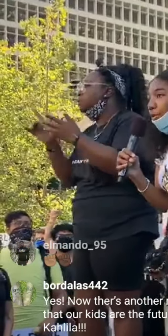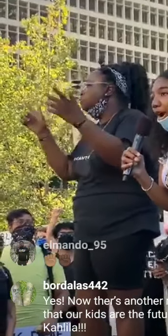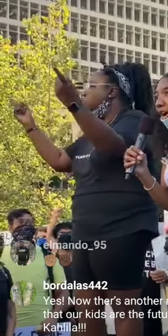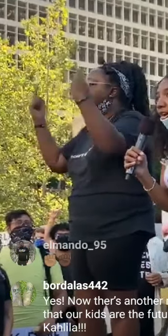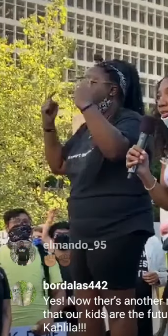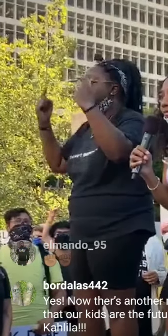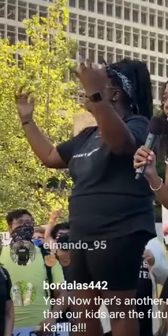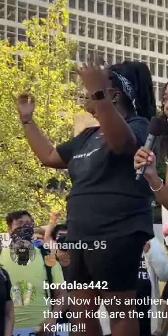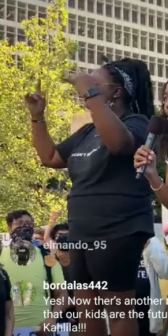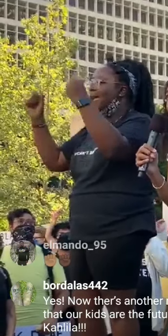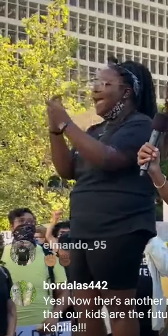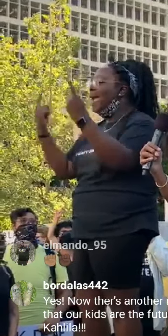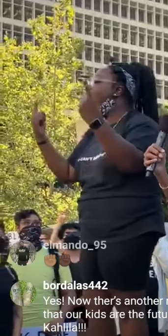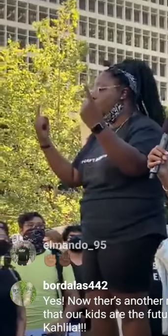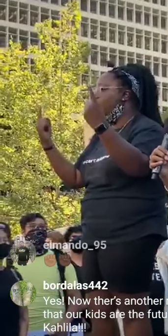be there everywhere.